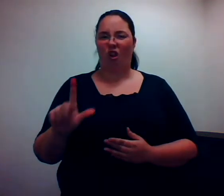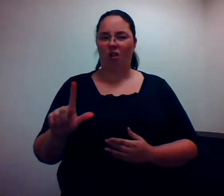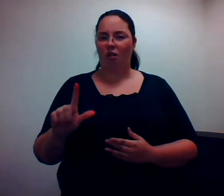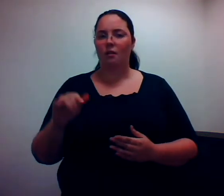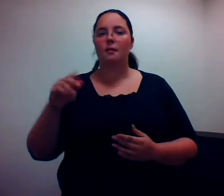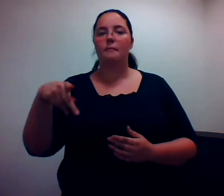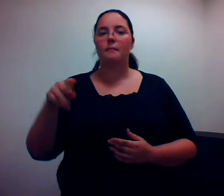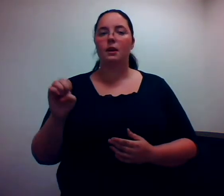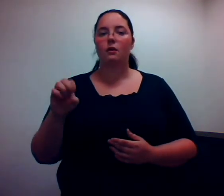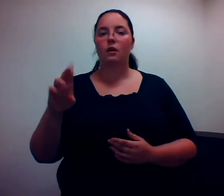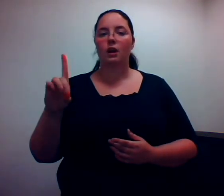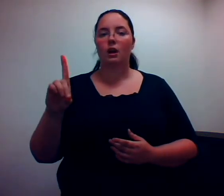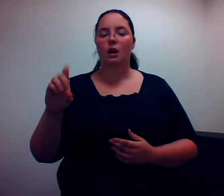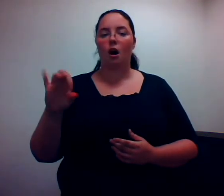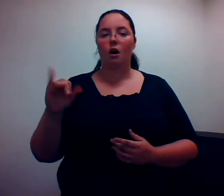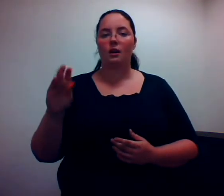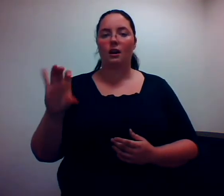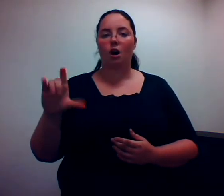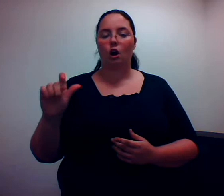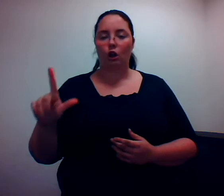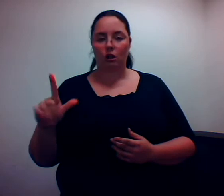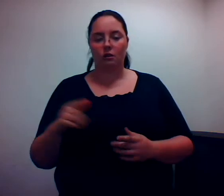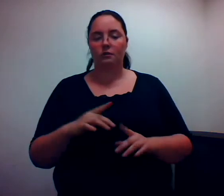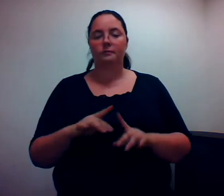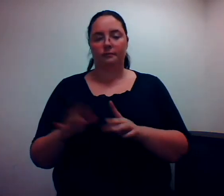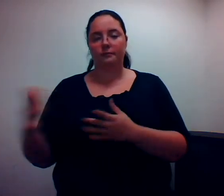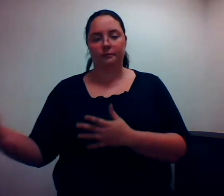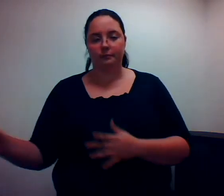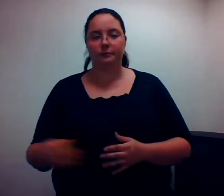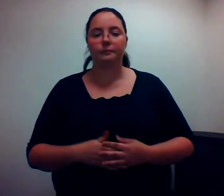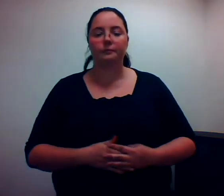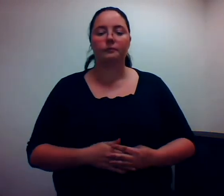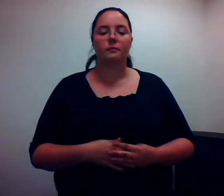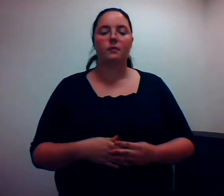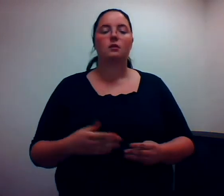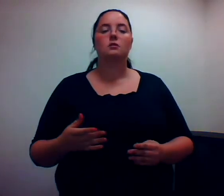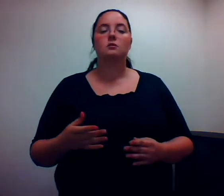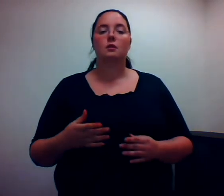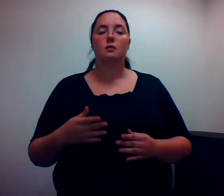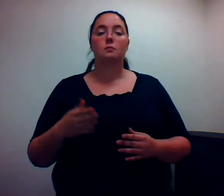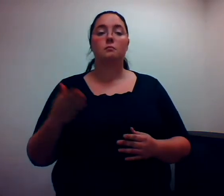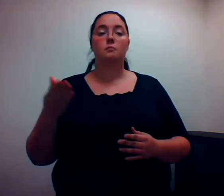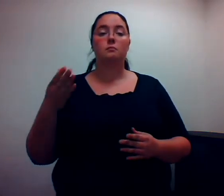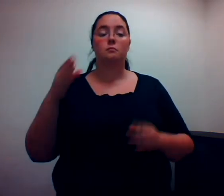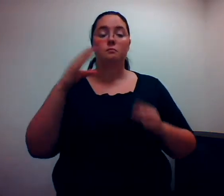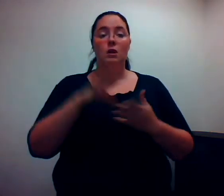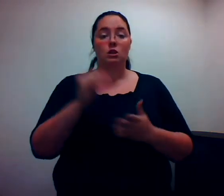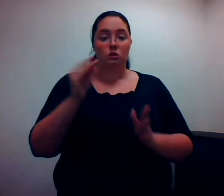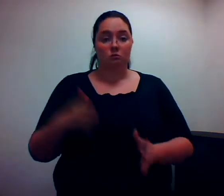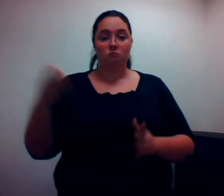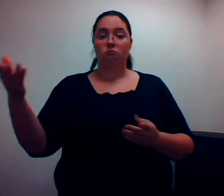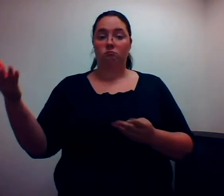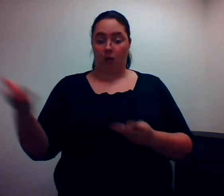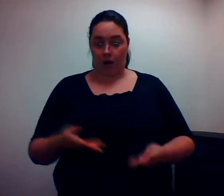their sources. So students usually come to class with an article that they've researched on the topic, and then I have all